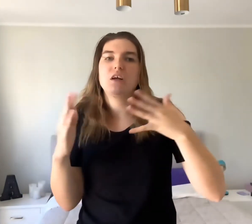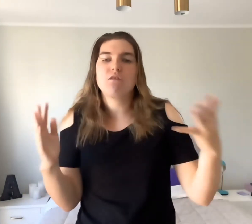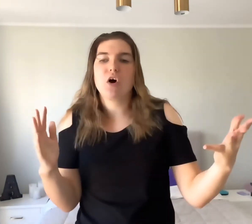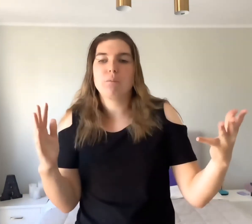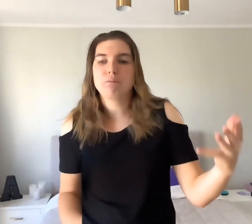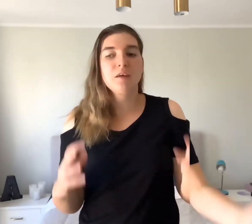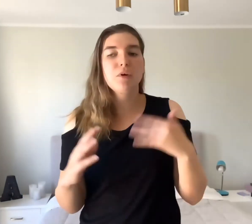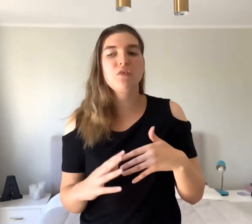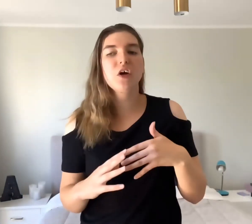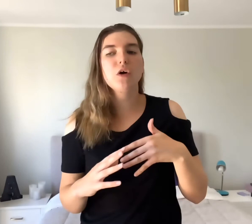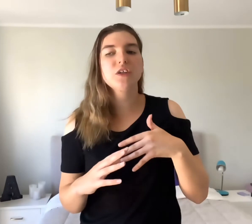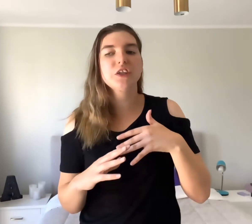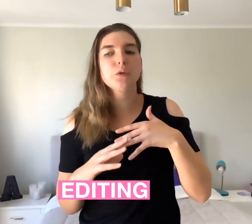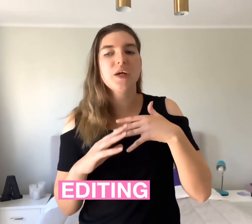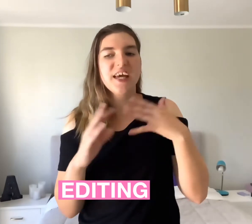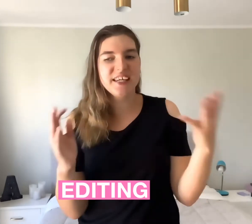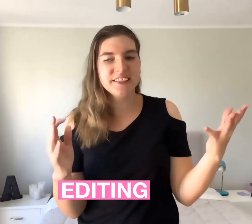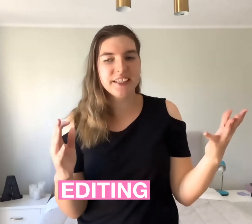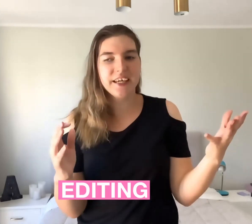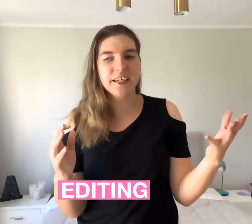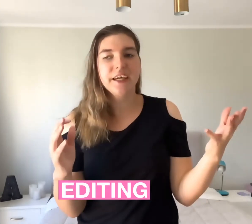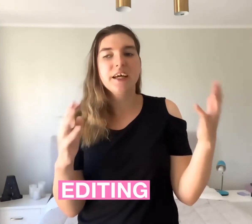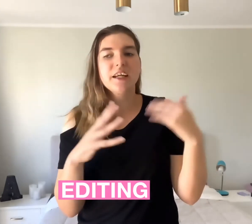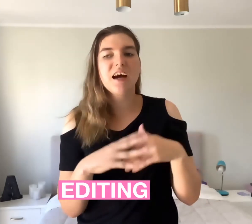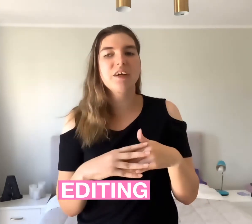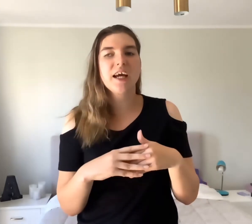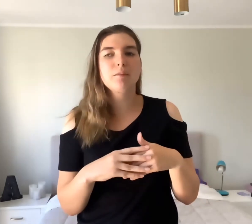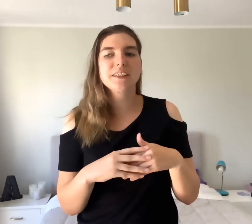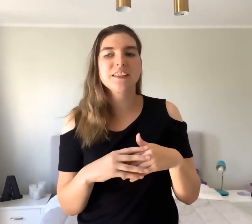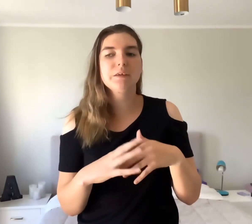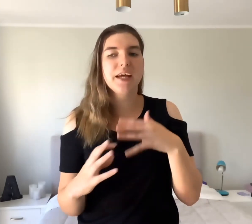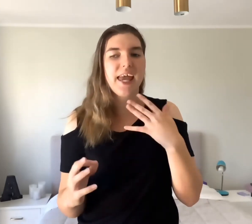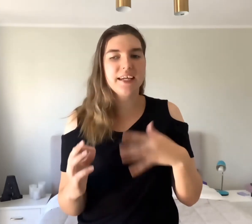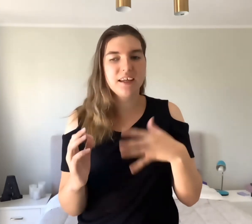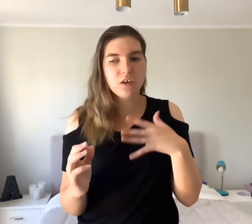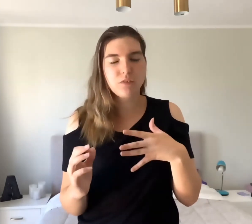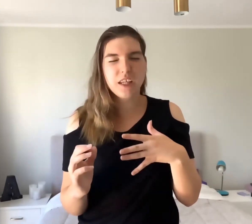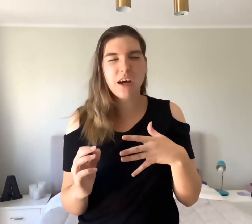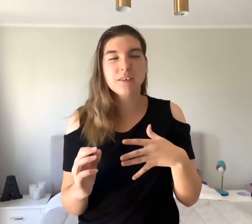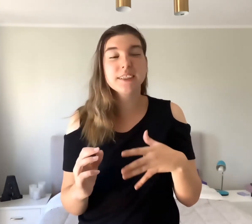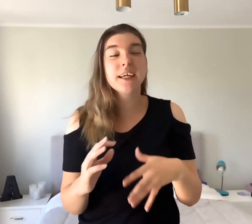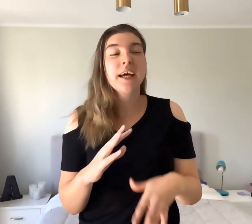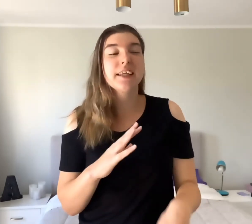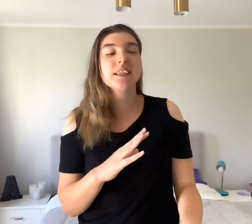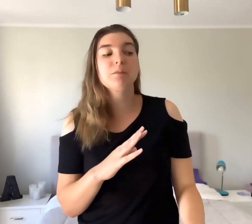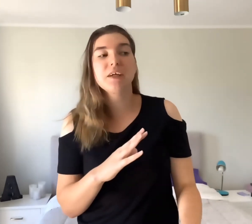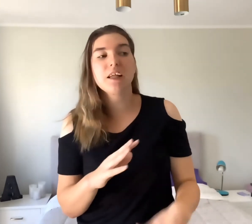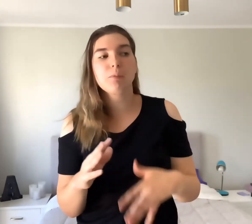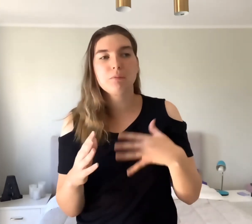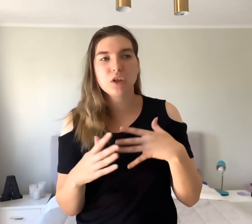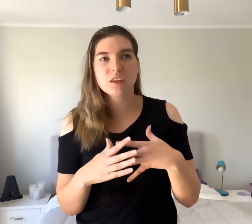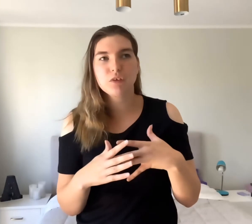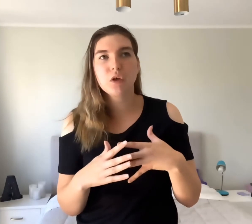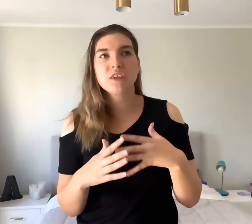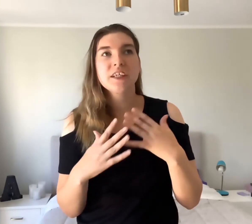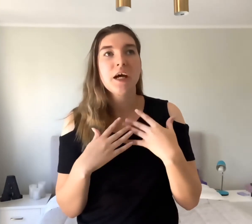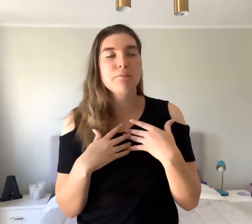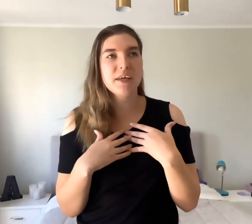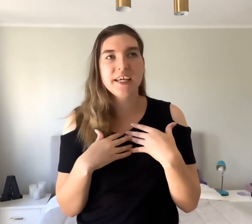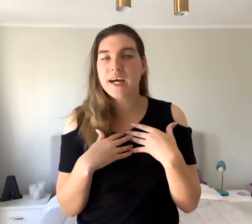film. Moving on to editing. Now, when it comes to editing your videos, this can be a little bit more difficult. Me, I